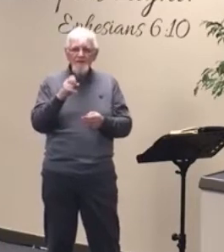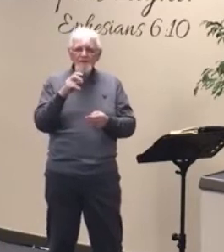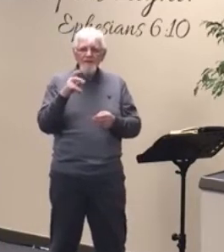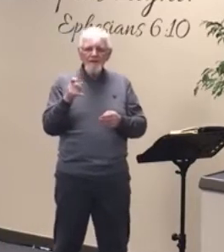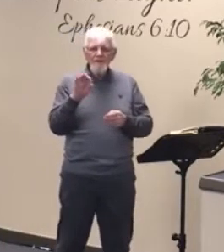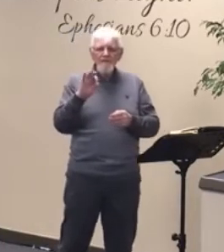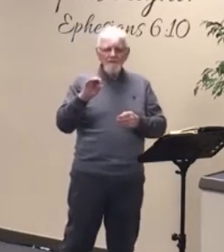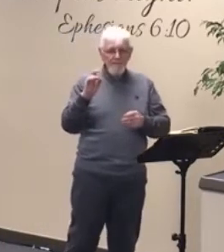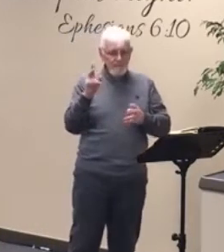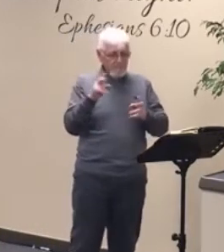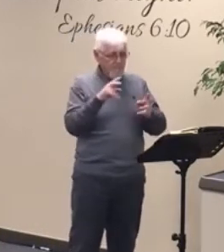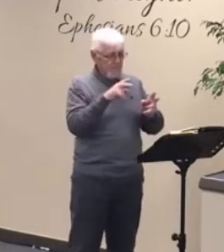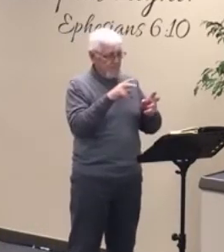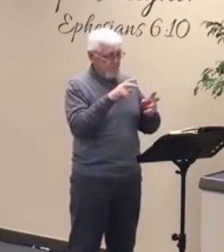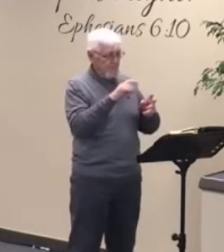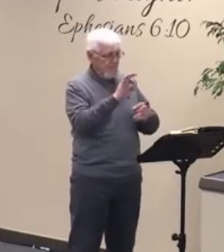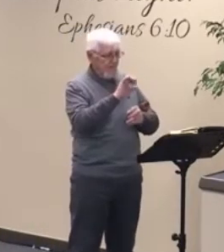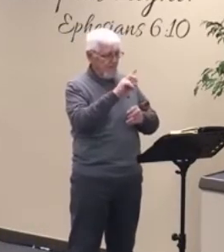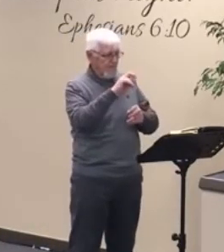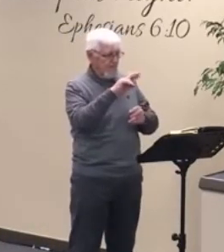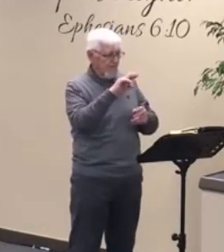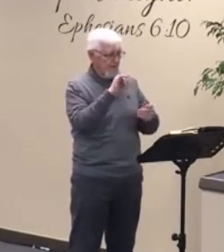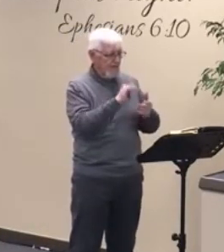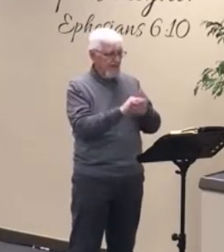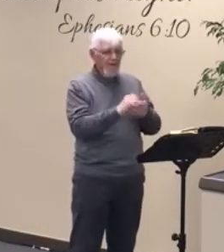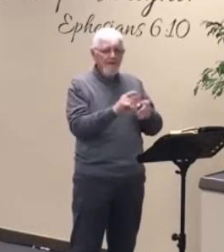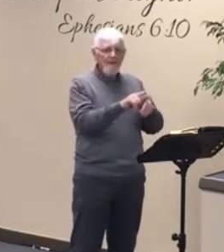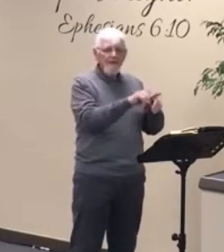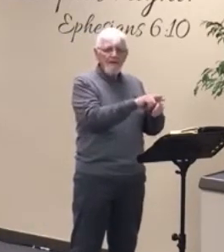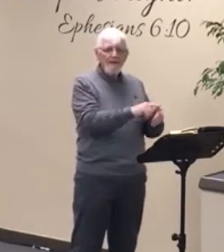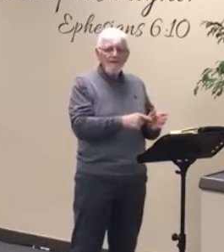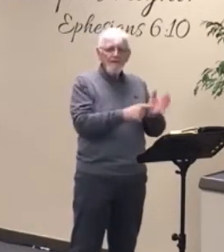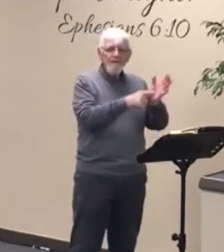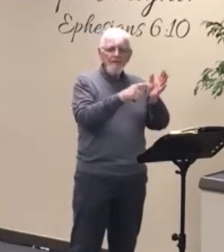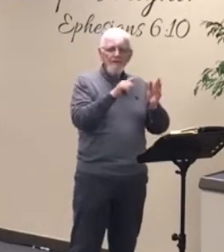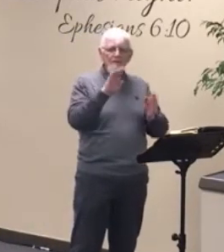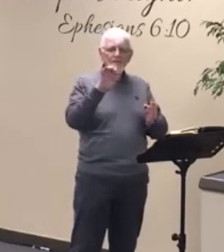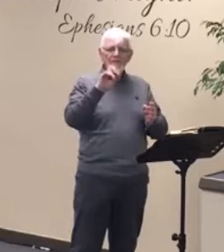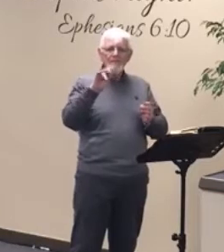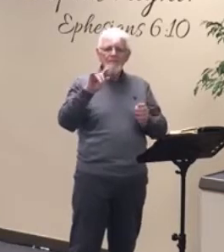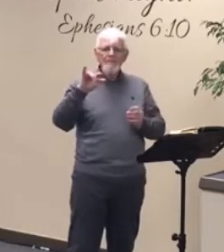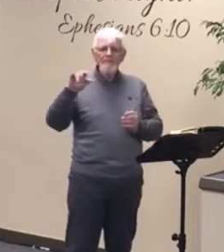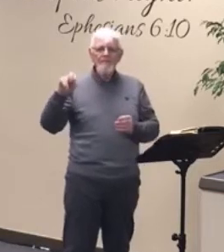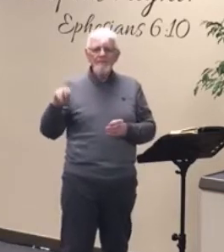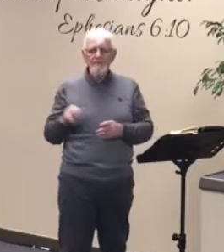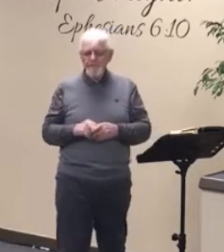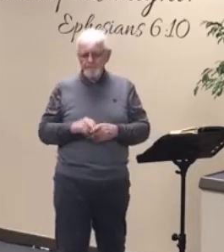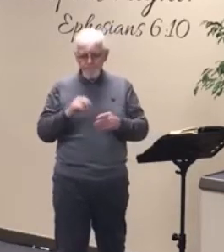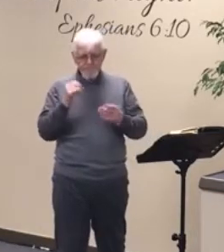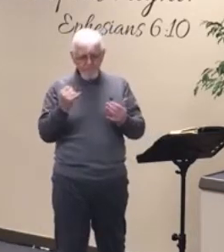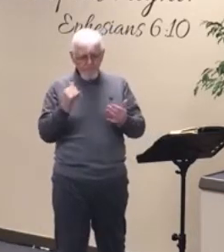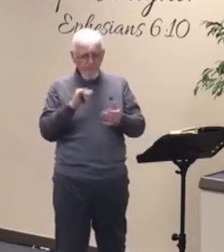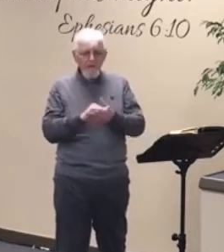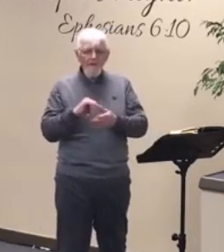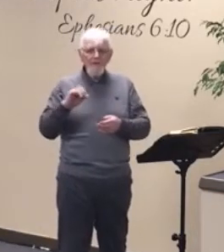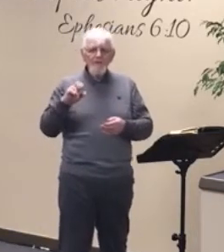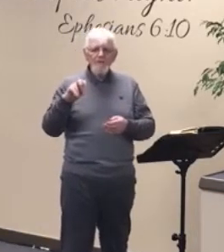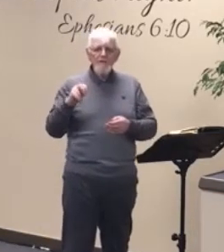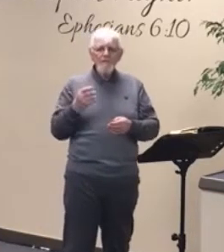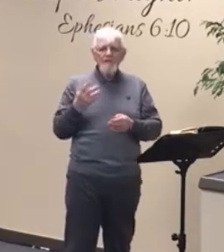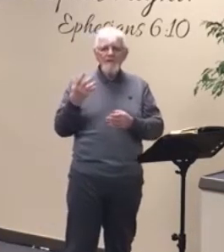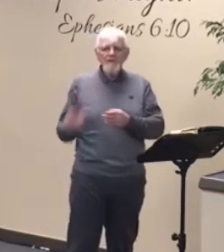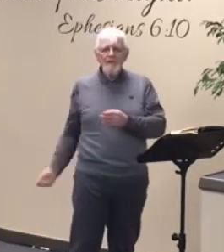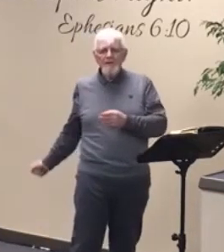that Jacob showed Joseph, do you think that that favoritism was also shown to Benjamin? Now that Joseph's gone, probably tenfold